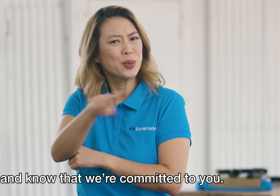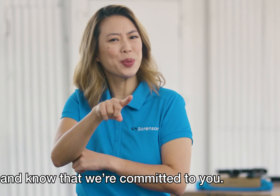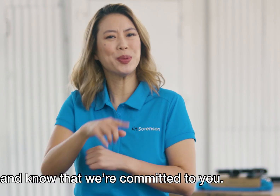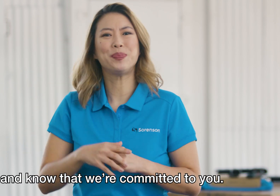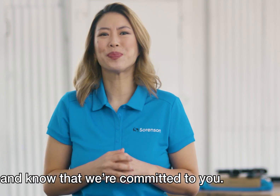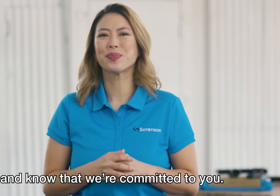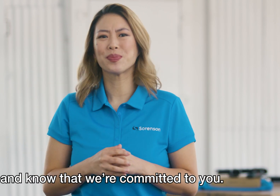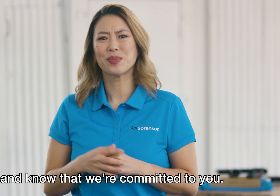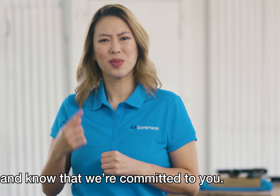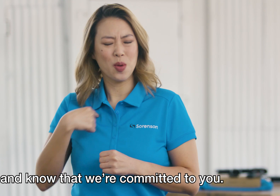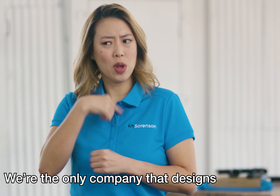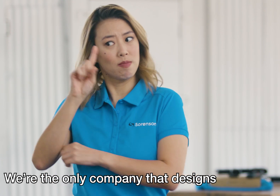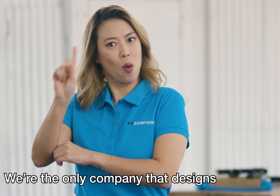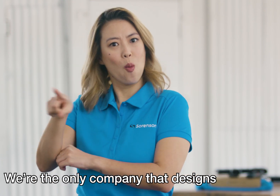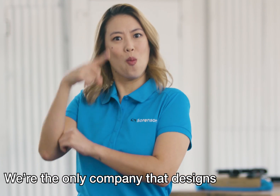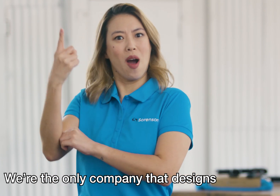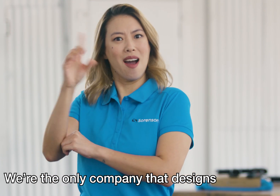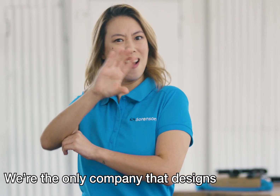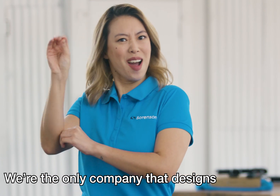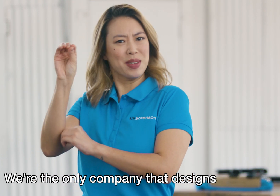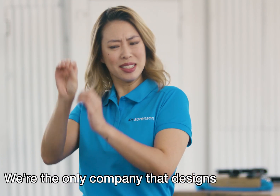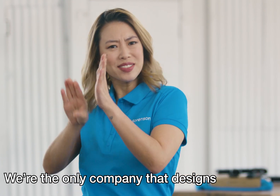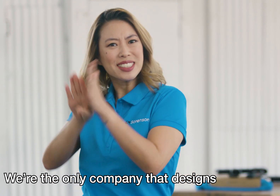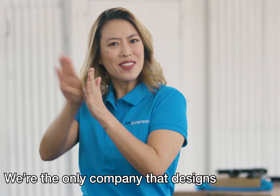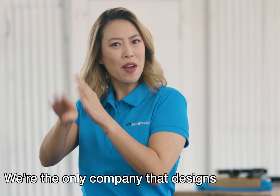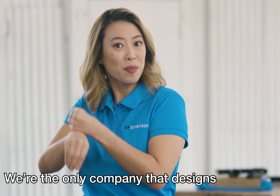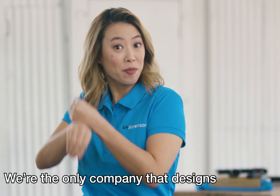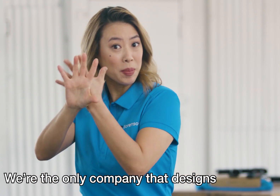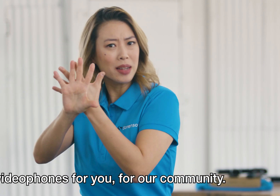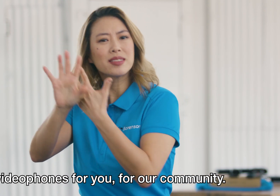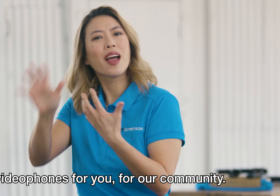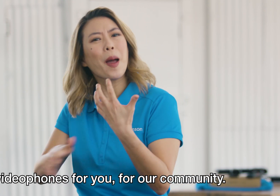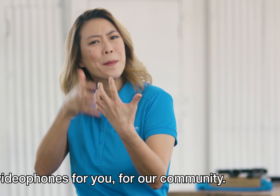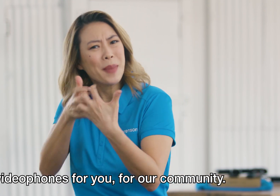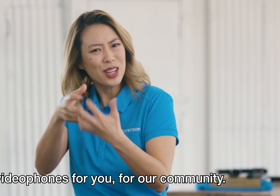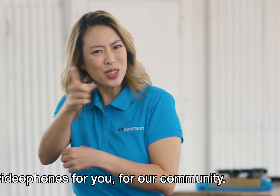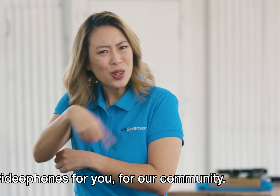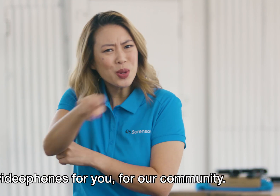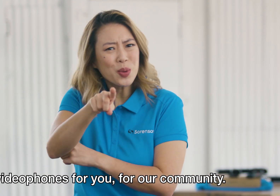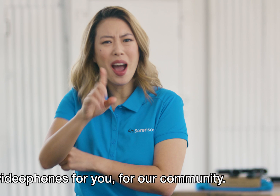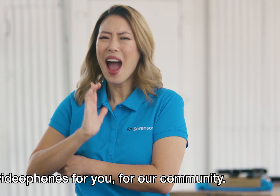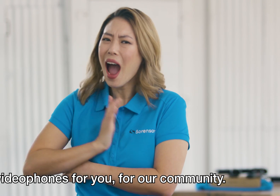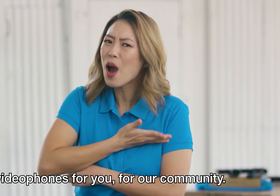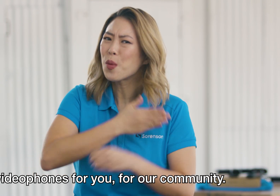you. We're the only company that designs video phones for you, for our community.